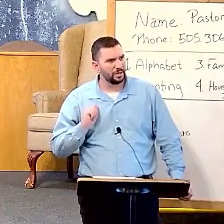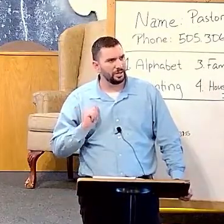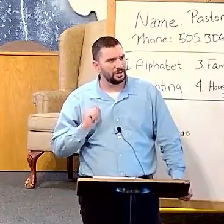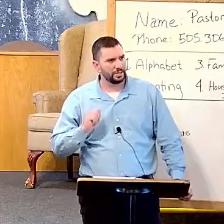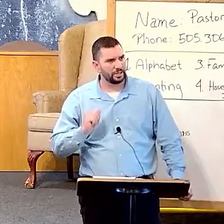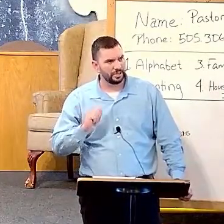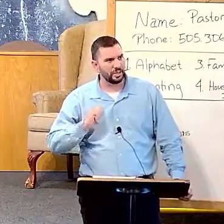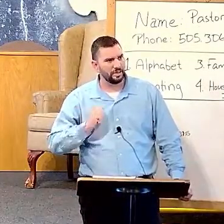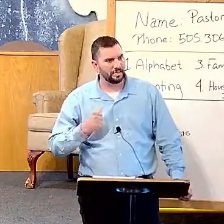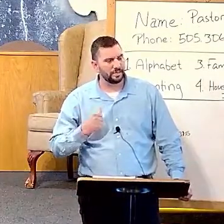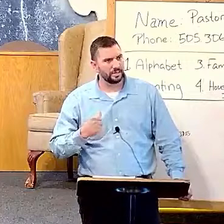Just ourselves.